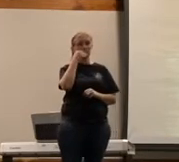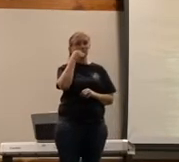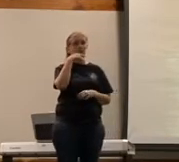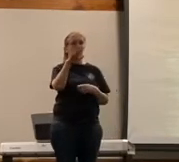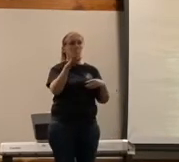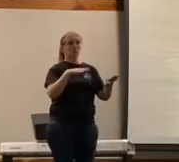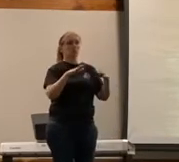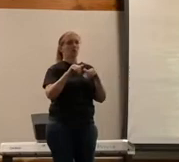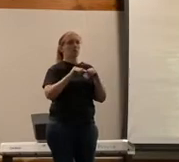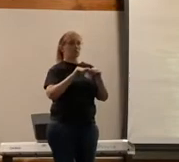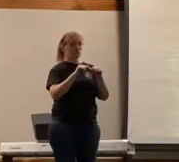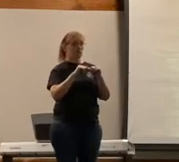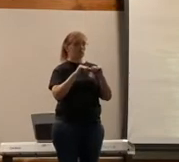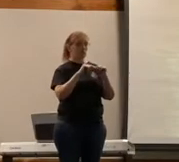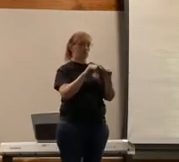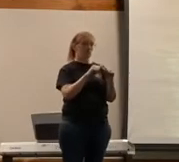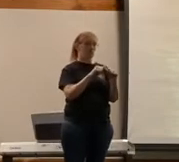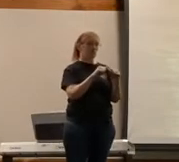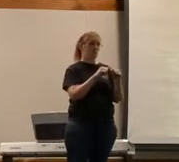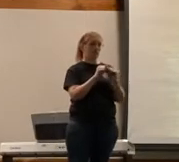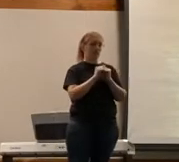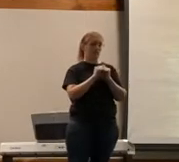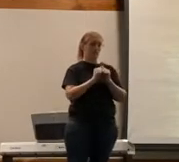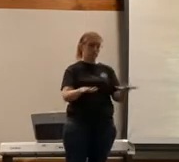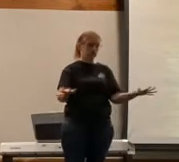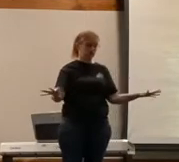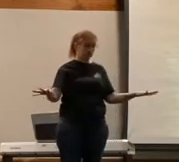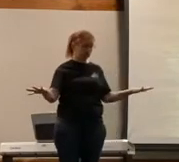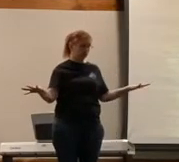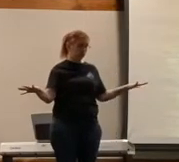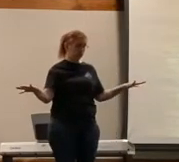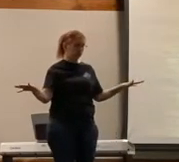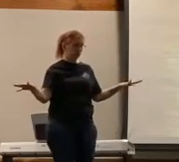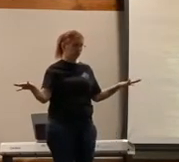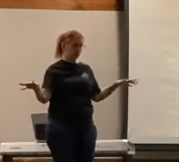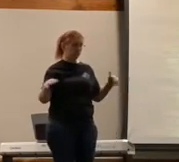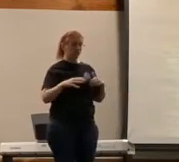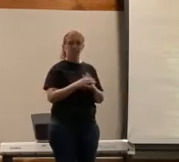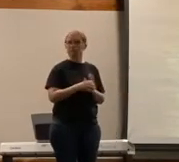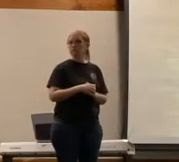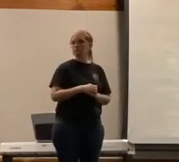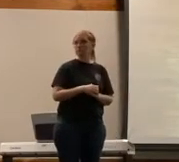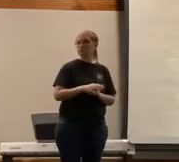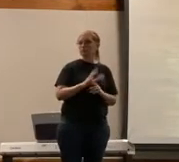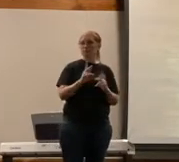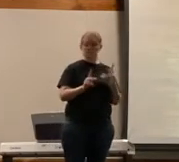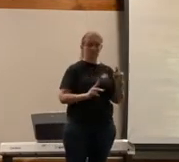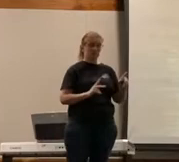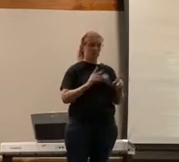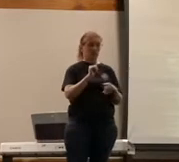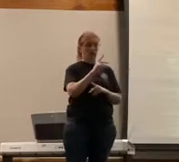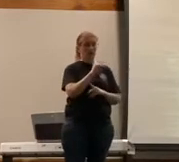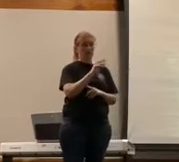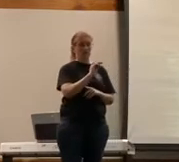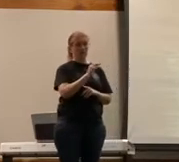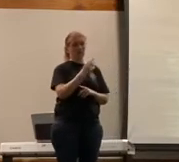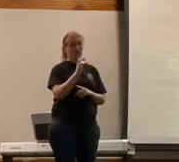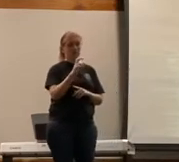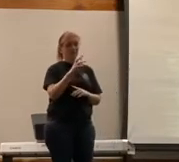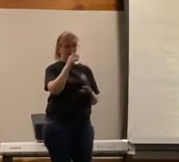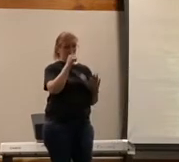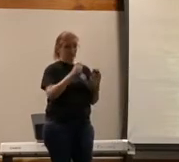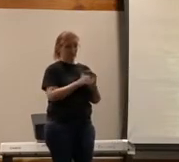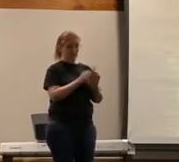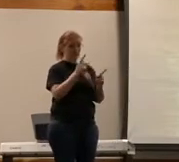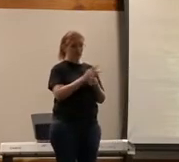walks onto the scene and they scatter. They scatter. They hide from God. They keep